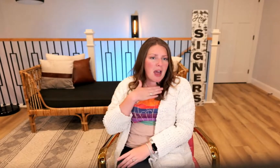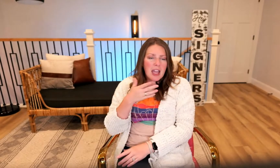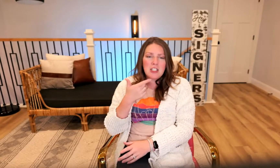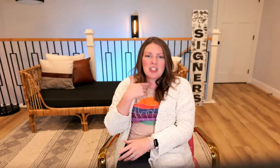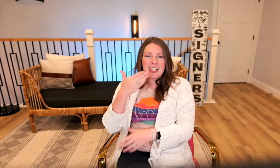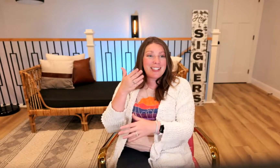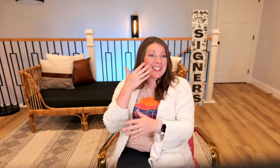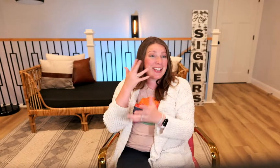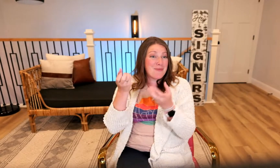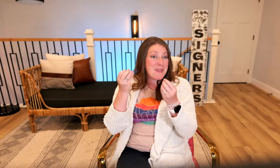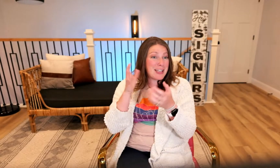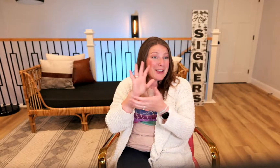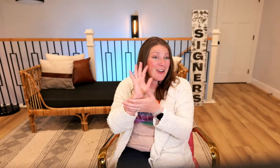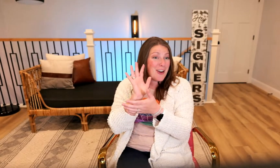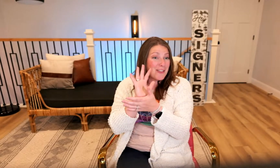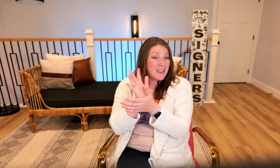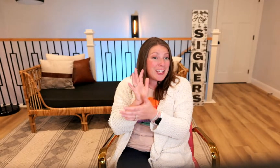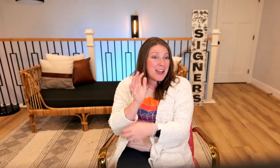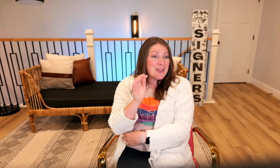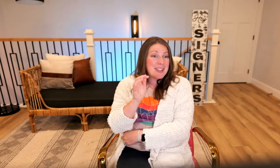mine. She's in many of our videos.